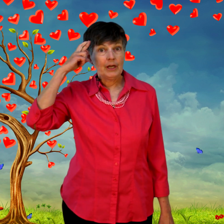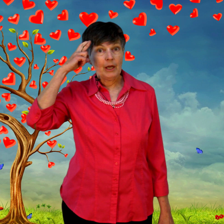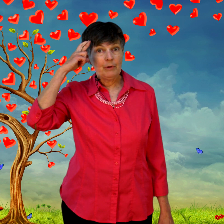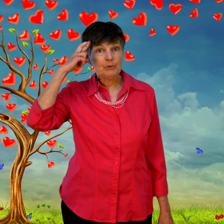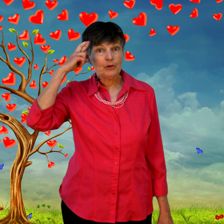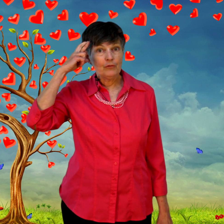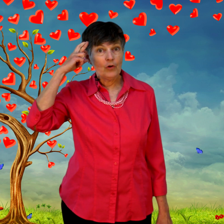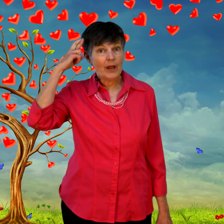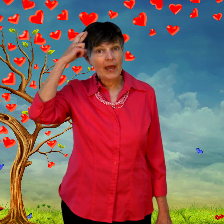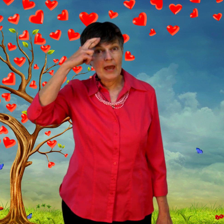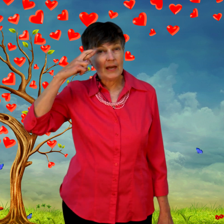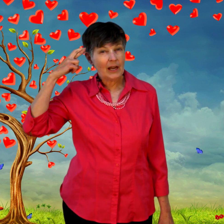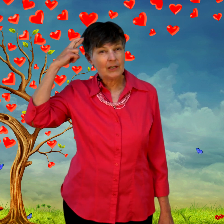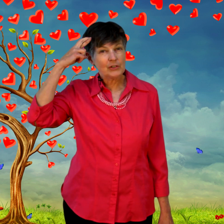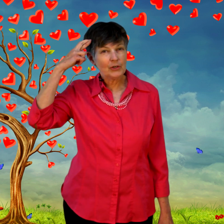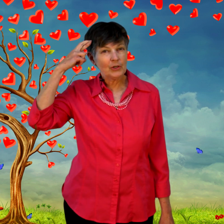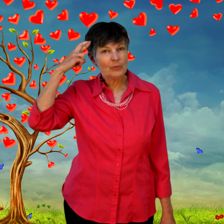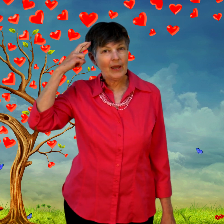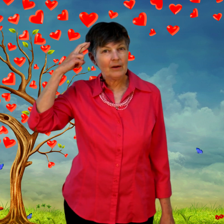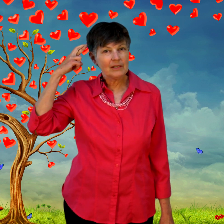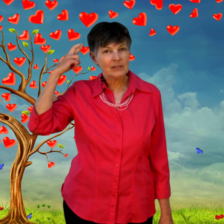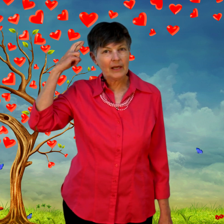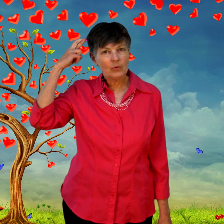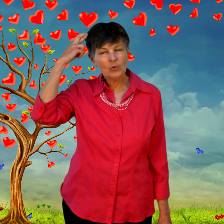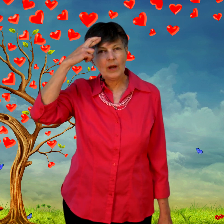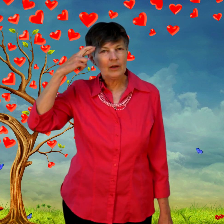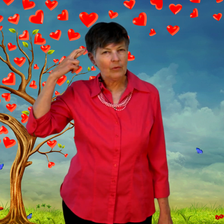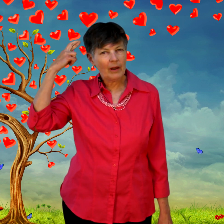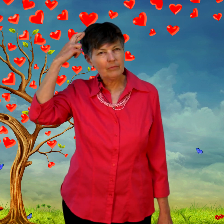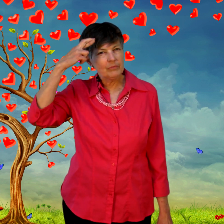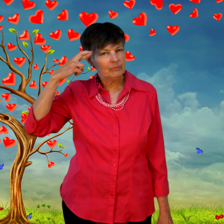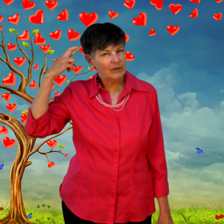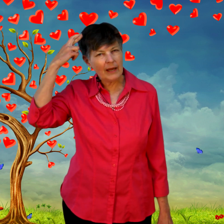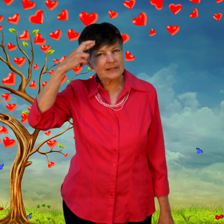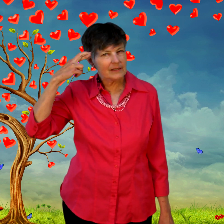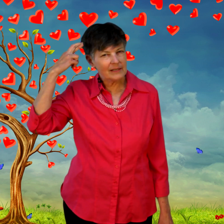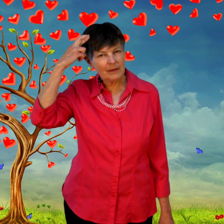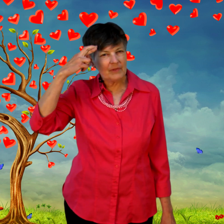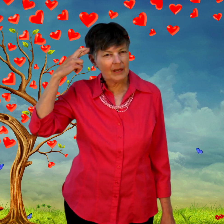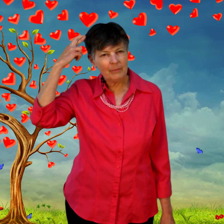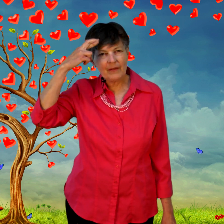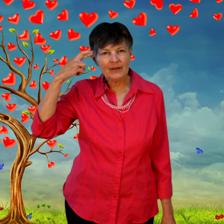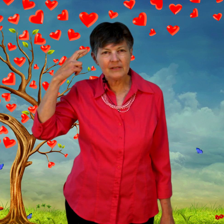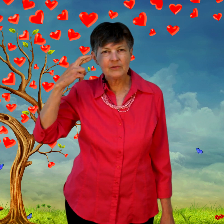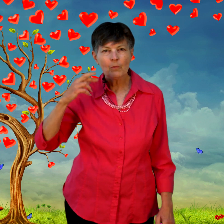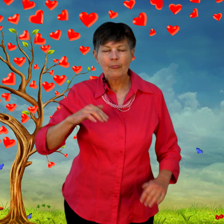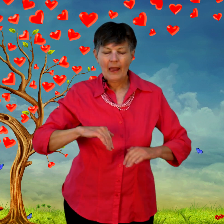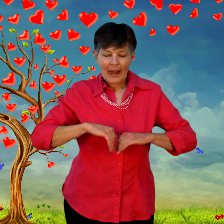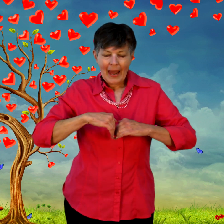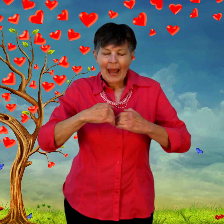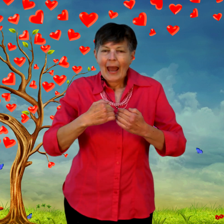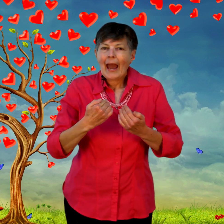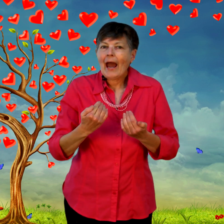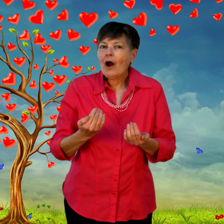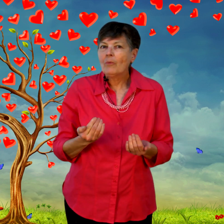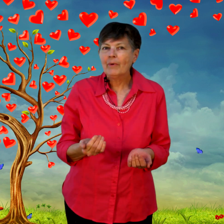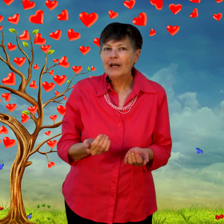come up to your forehead and kind of circle it around because it's like, ooh, I know, I'm realizing this. I'm thinking about this. How